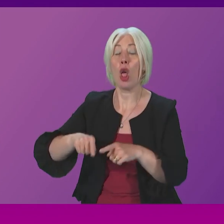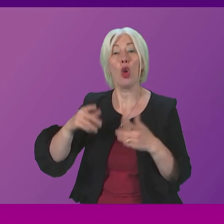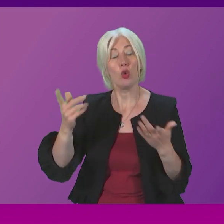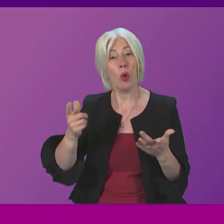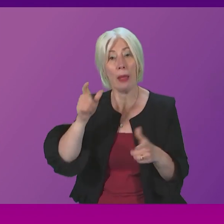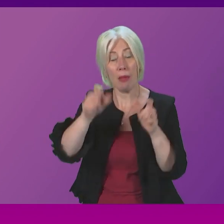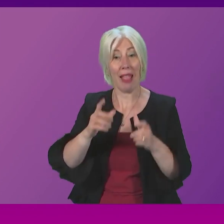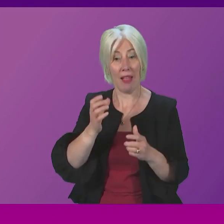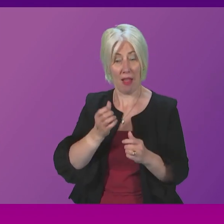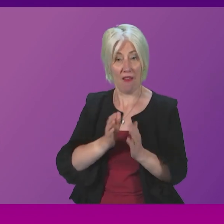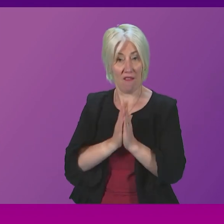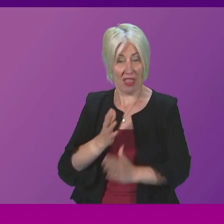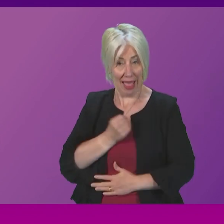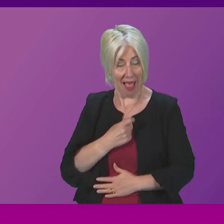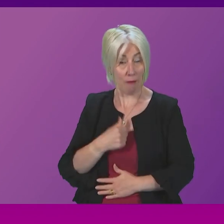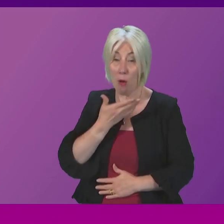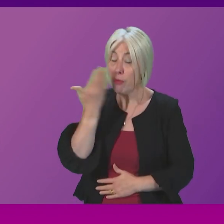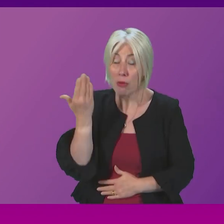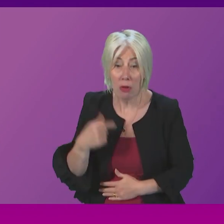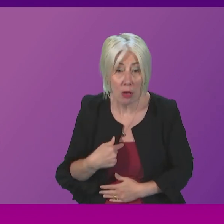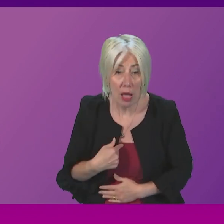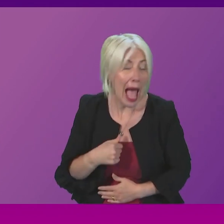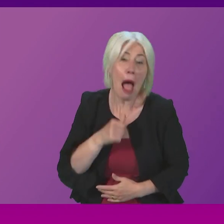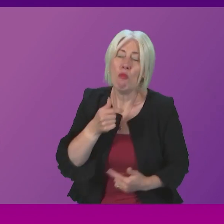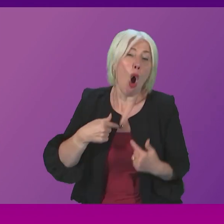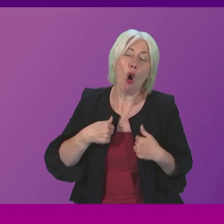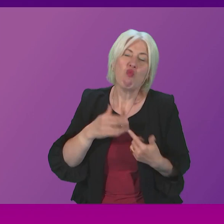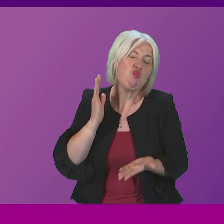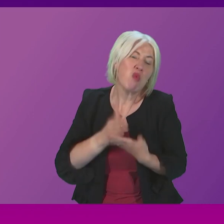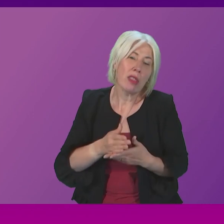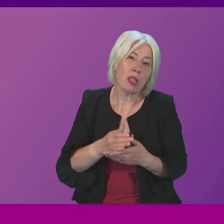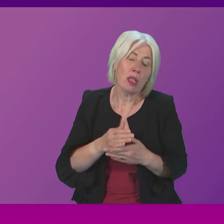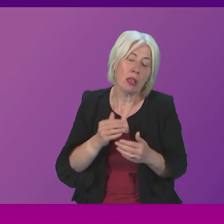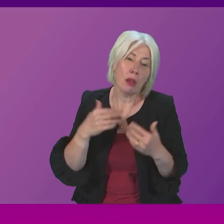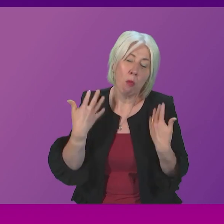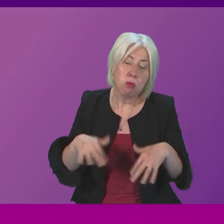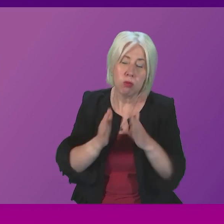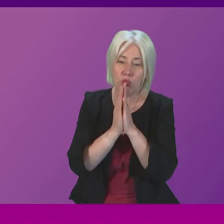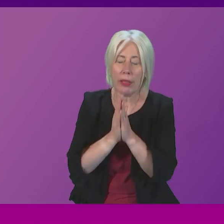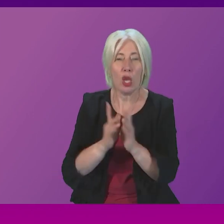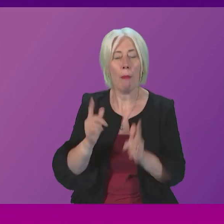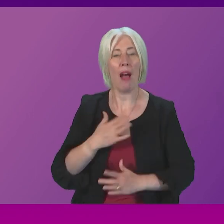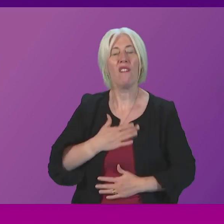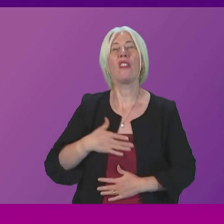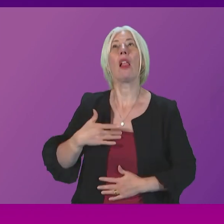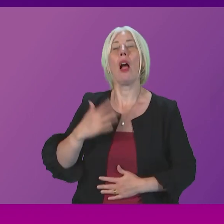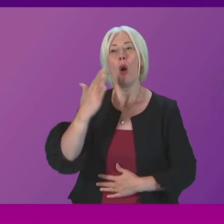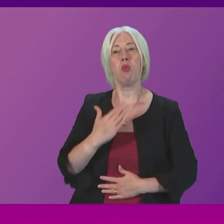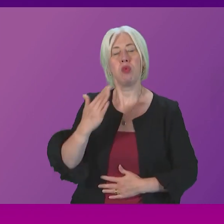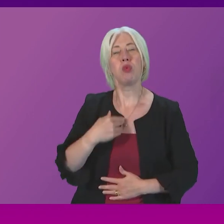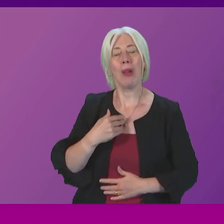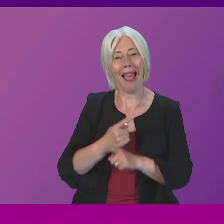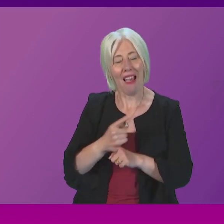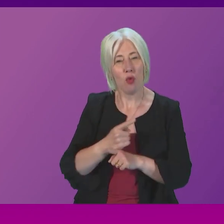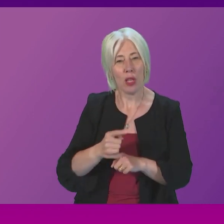who do have a faith, or even if they don't have a faith, I wouldn't say I was particularly religious, actually it gives me comfort knowing that every single week